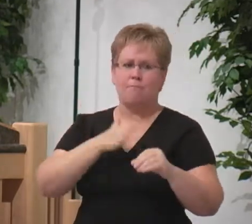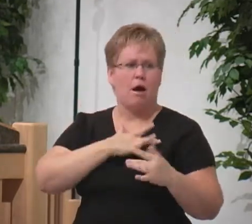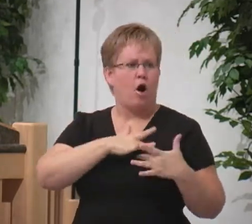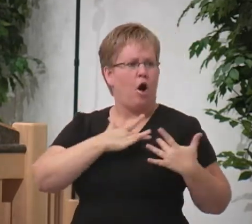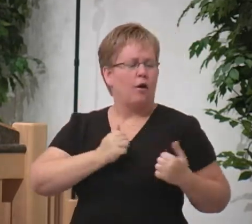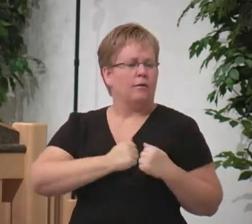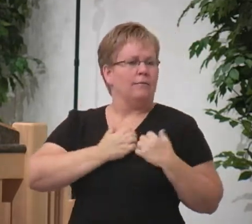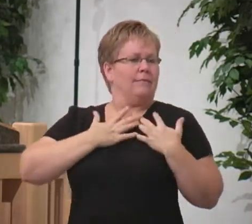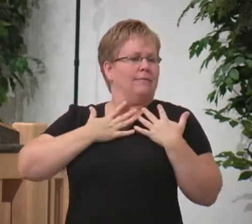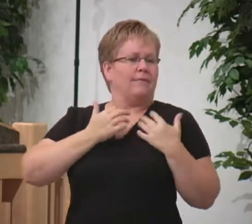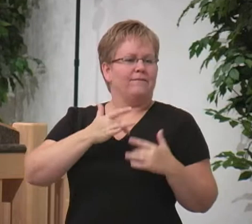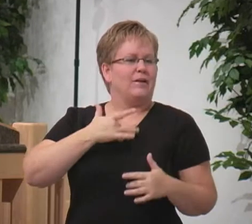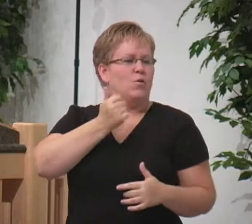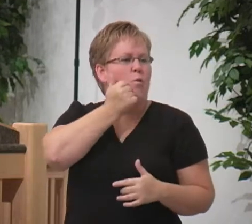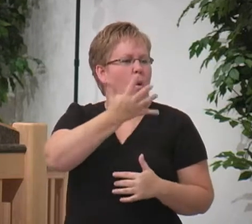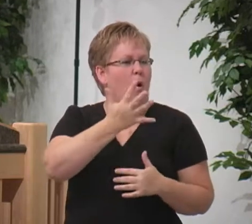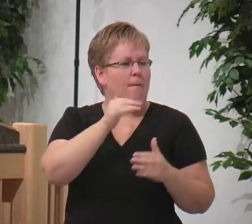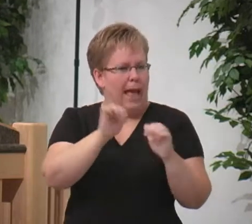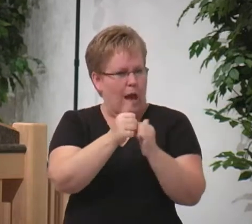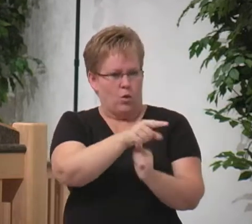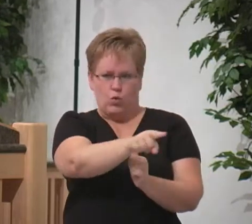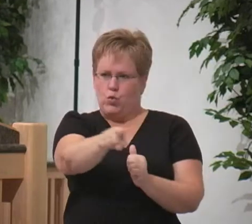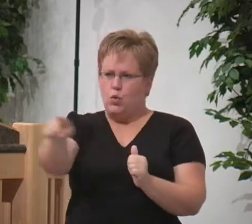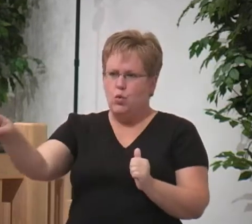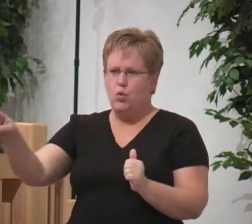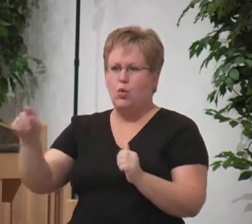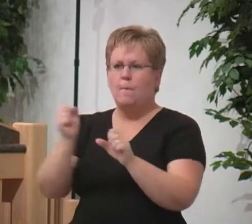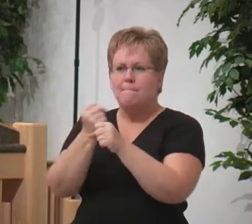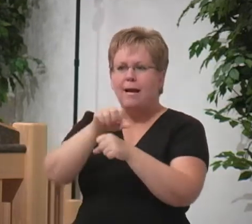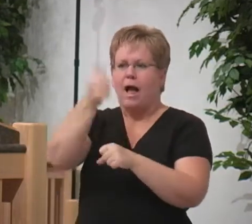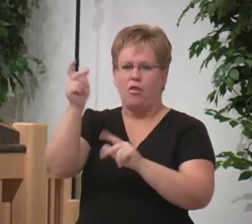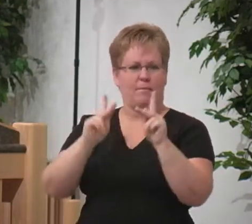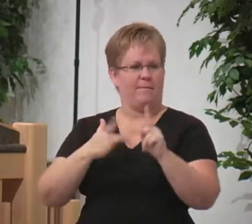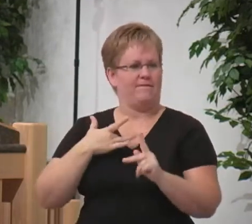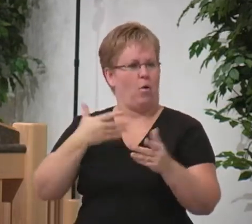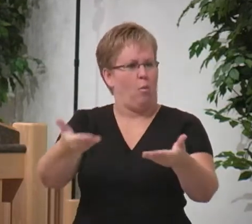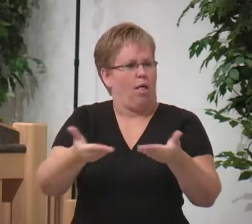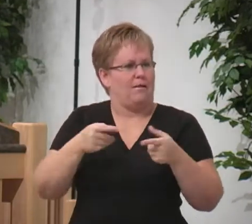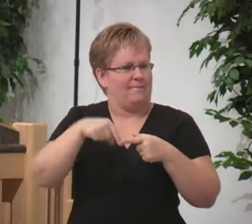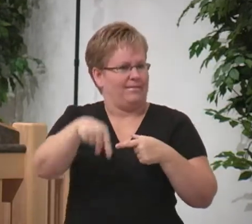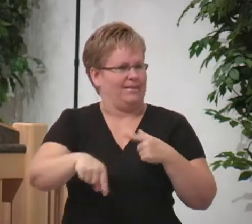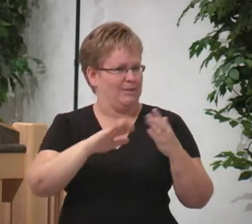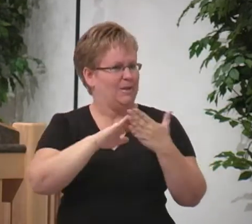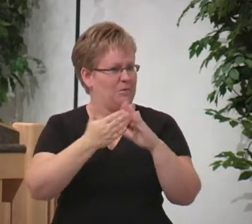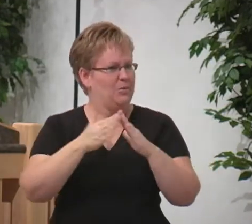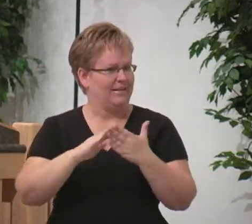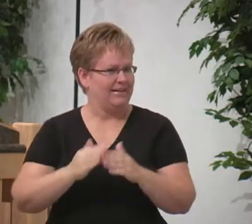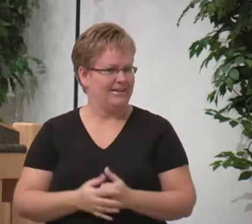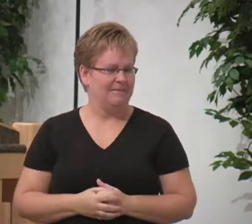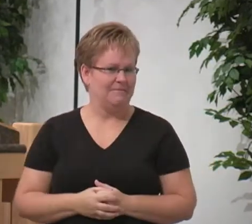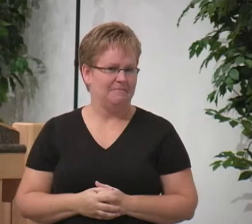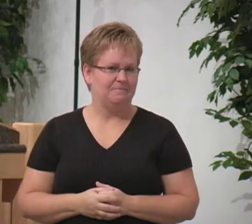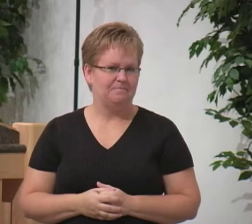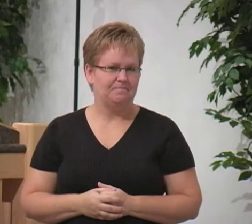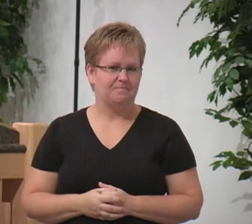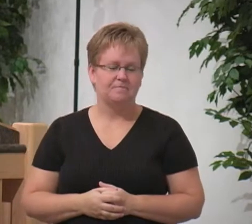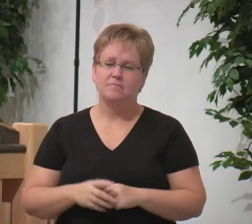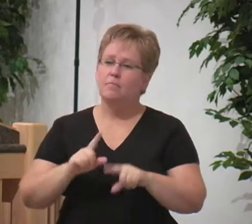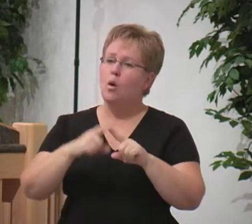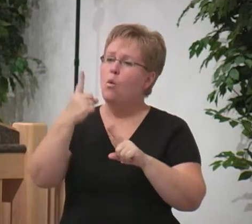hear about the ways that you all are welcoming new members into this community. But one of the most painful and